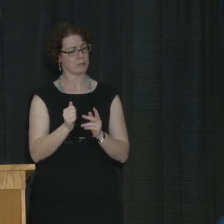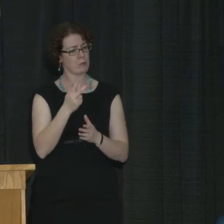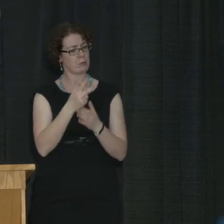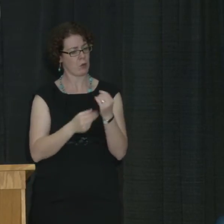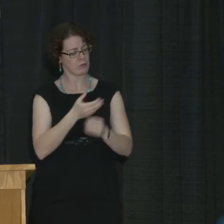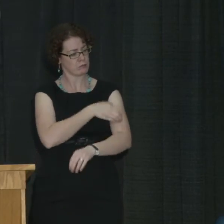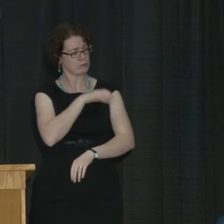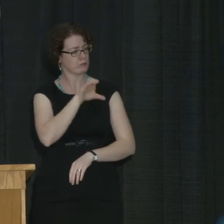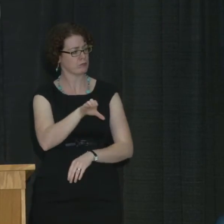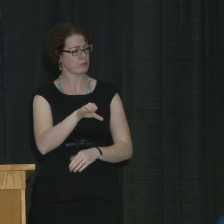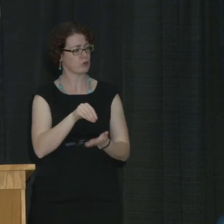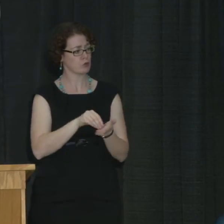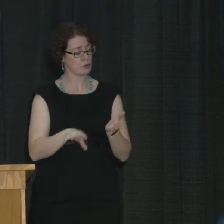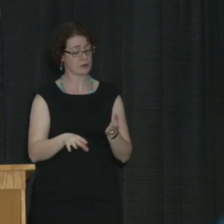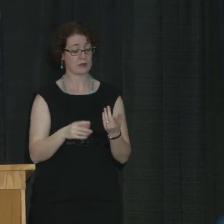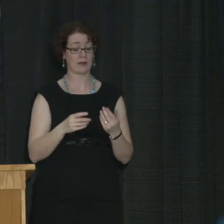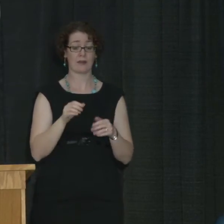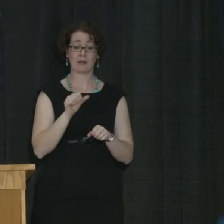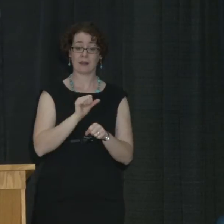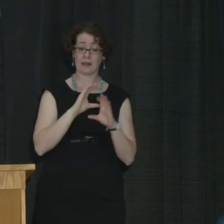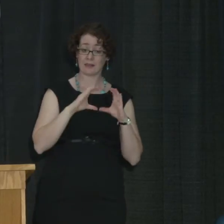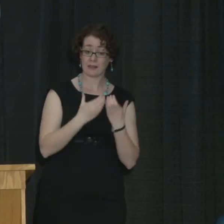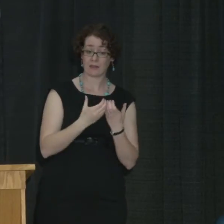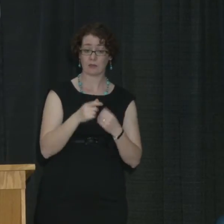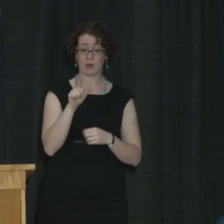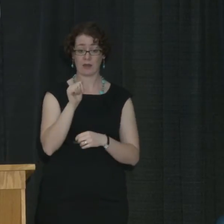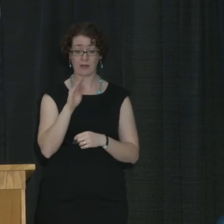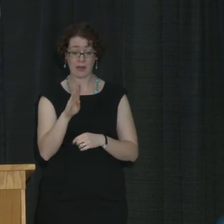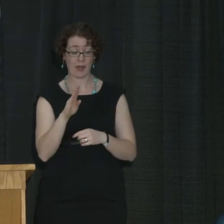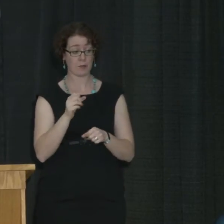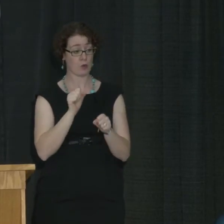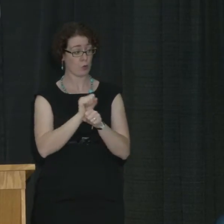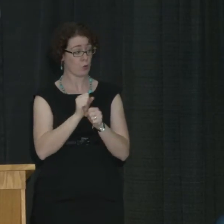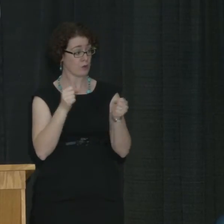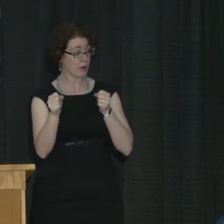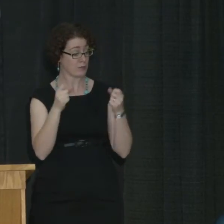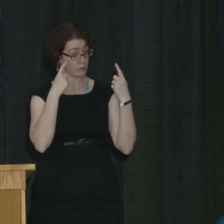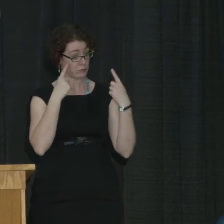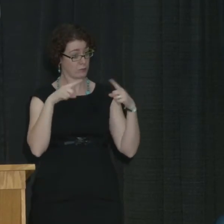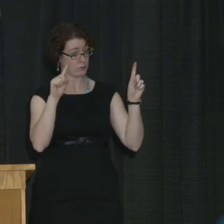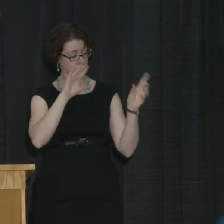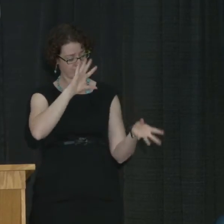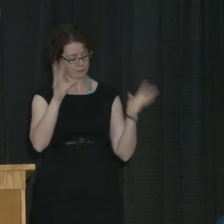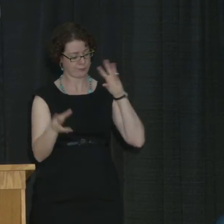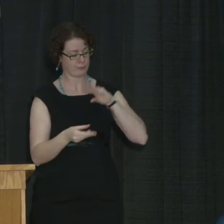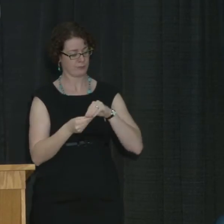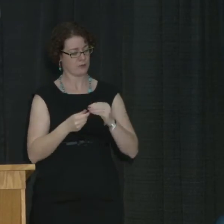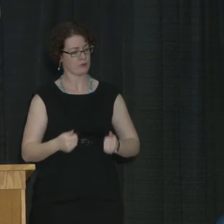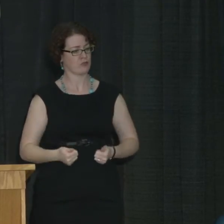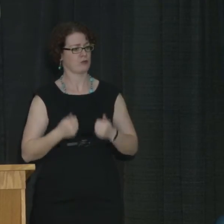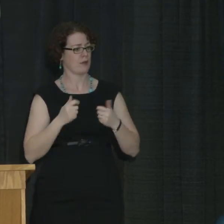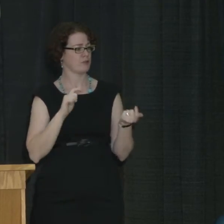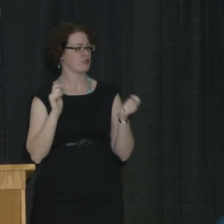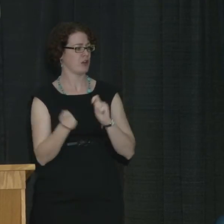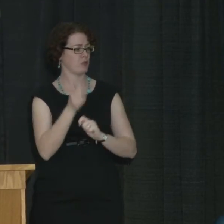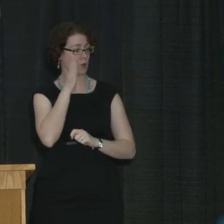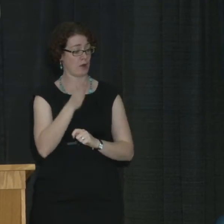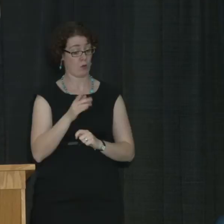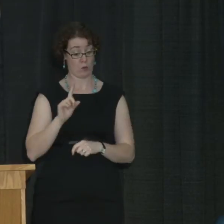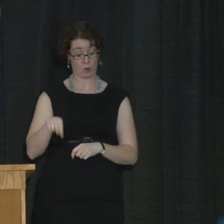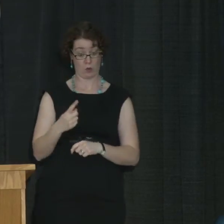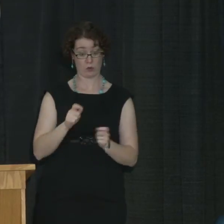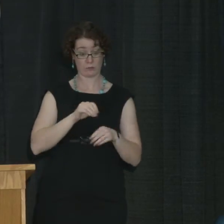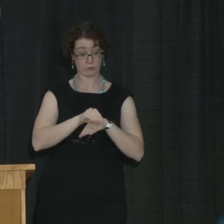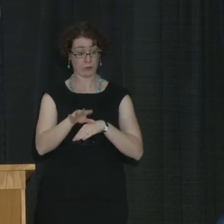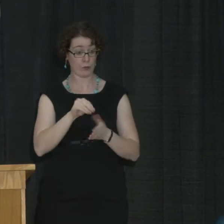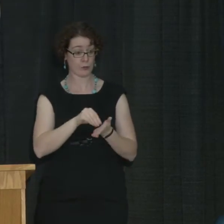They know that achievements in the classroom, in the lab, and on work terms add up to something life-changing, not only for the student,